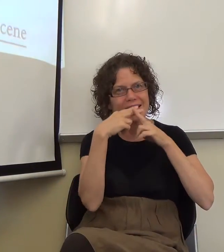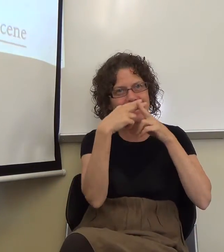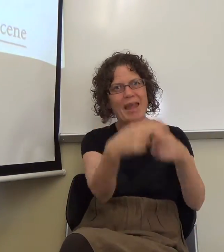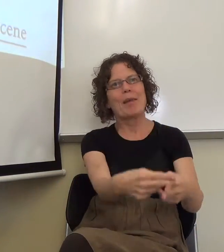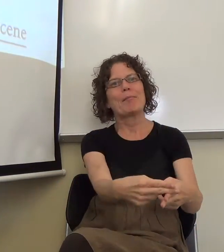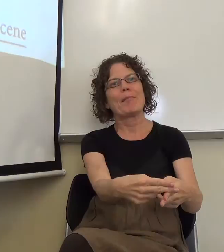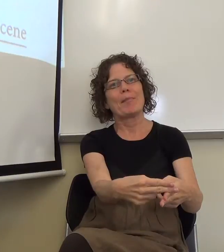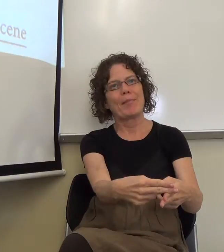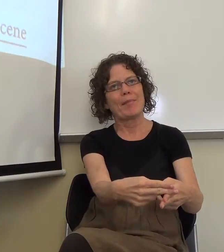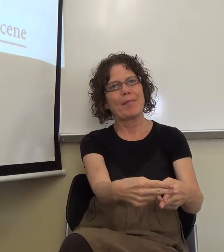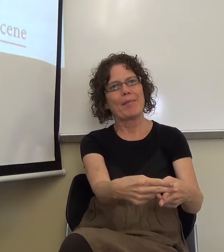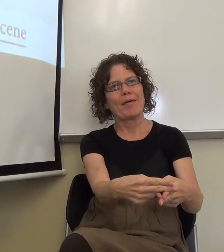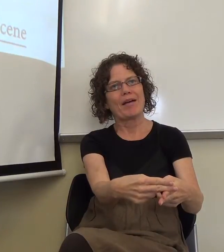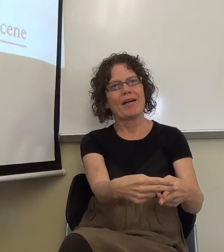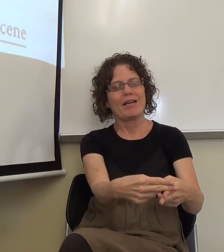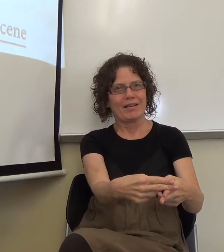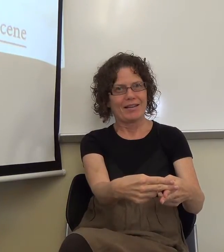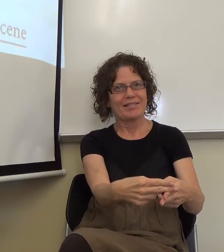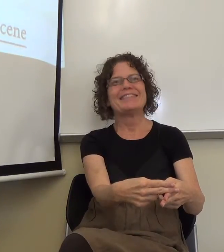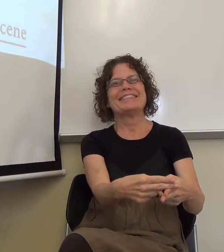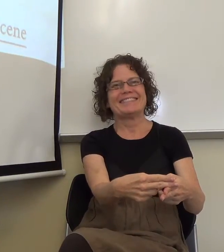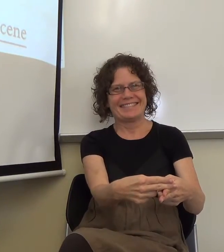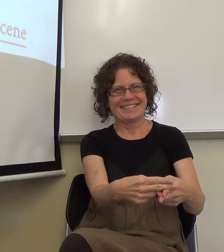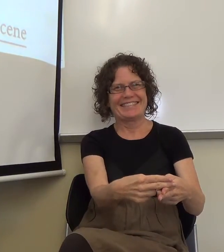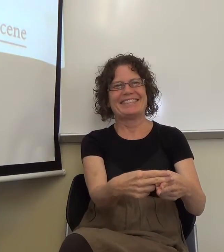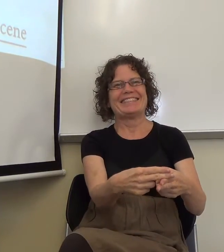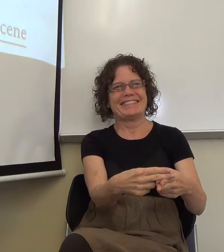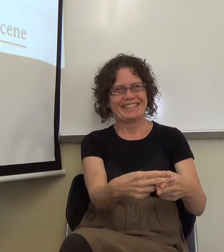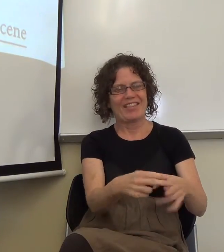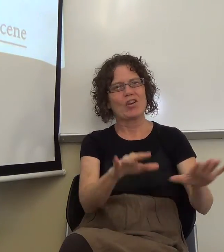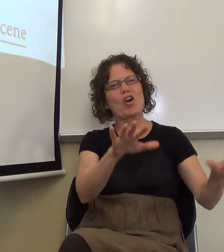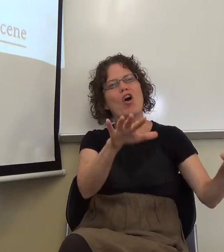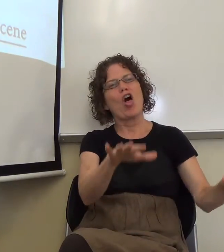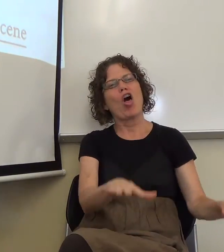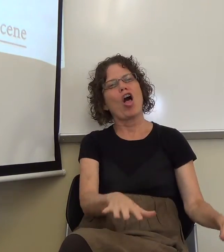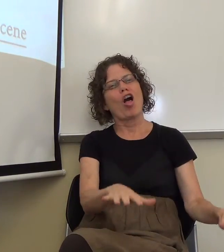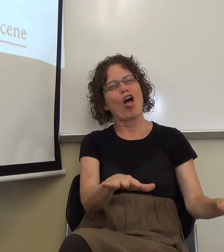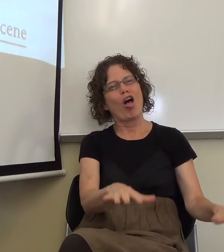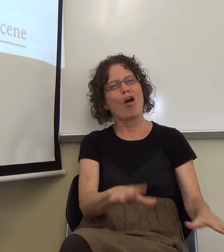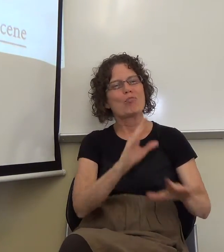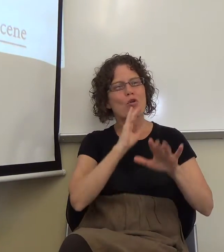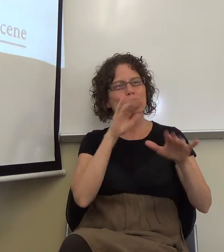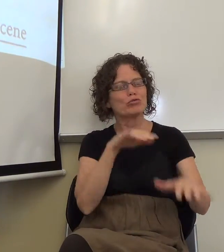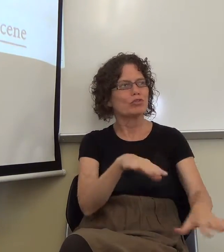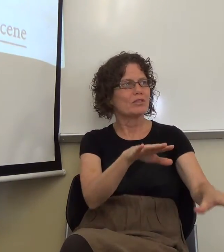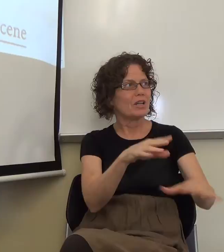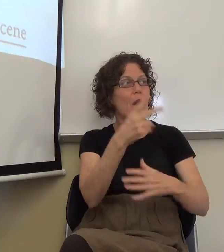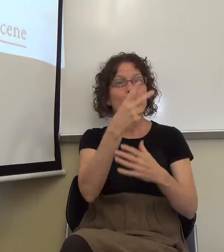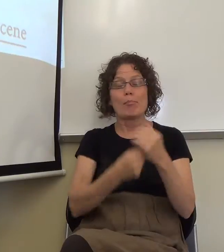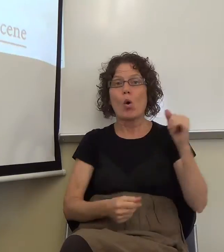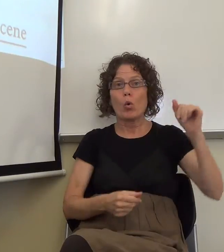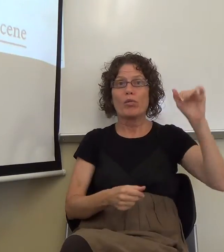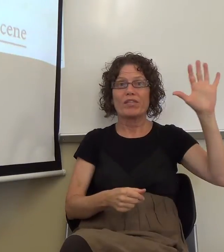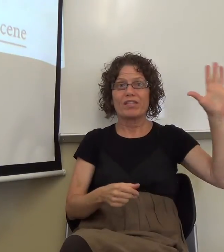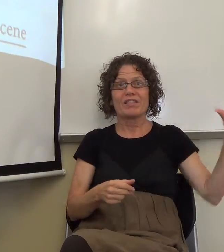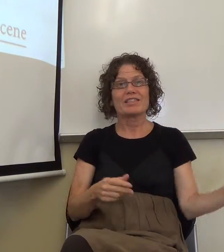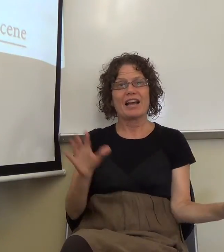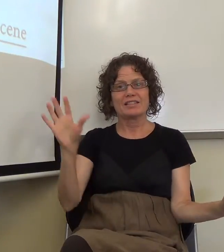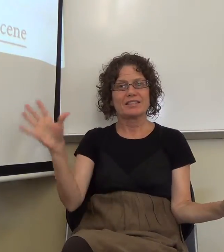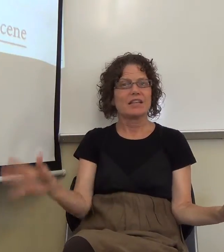it the Pacific Ocean. It was the calm ocean. Nothing on both sides. Yeah, and at this point, they hadn't